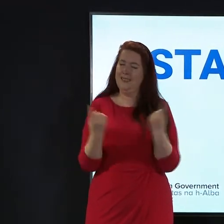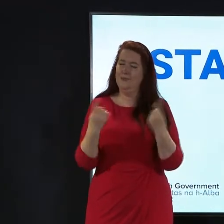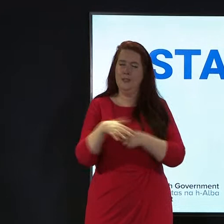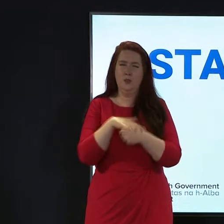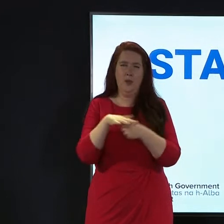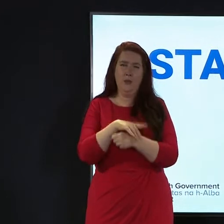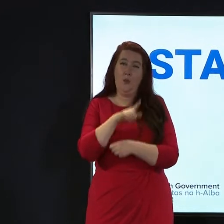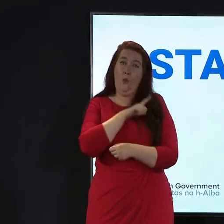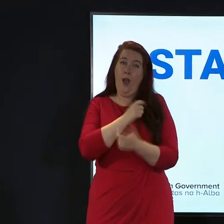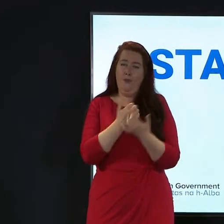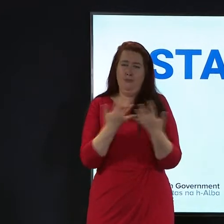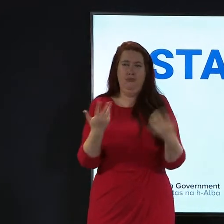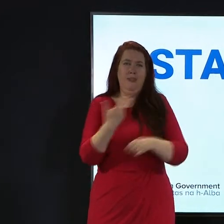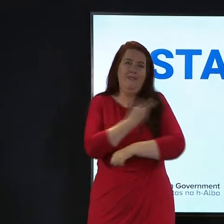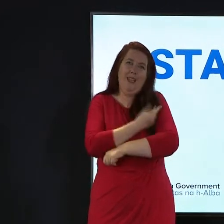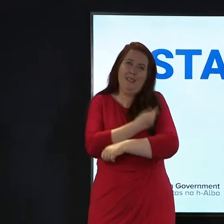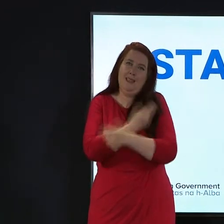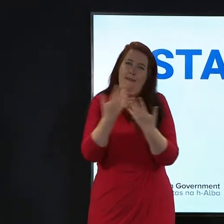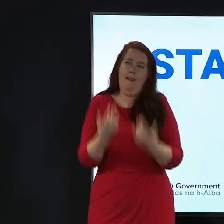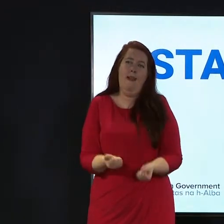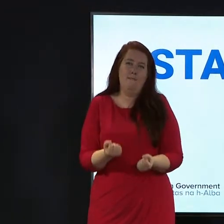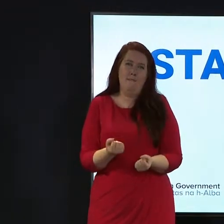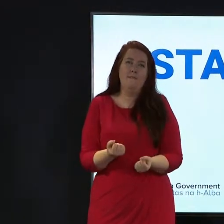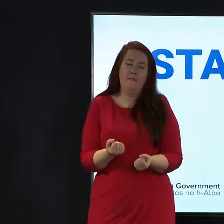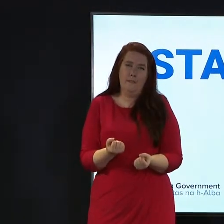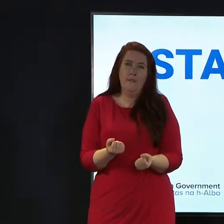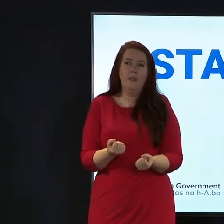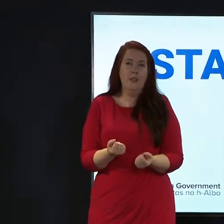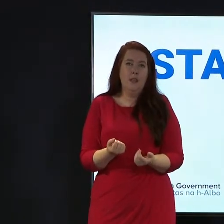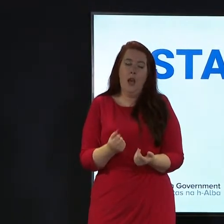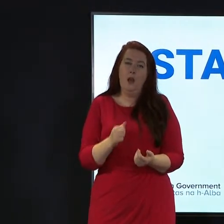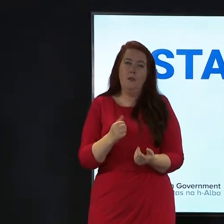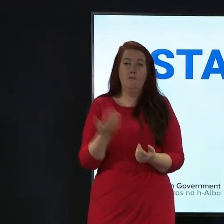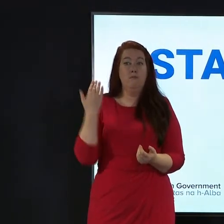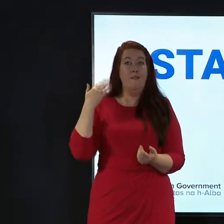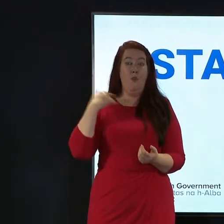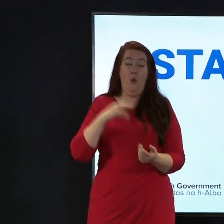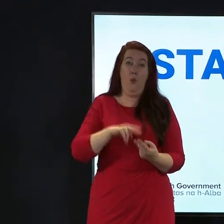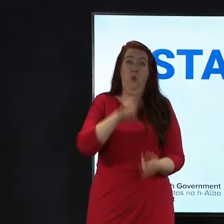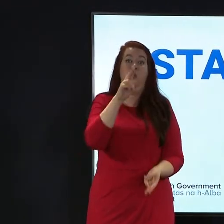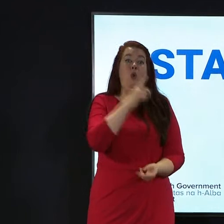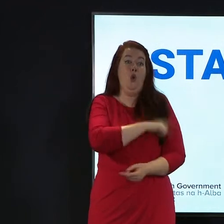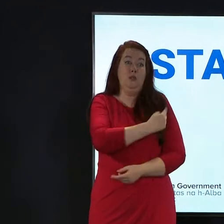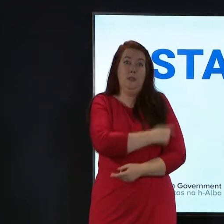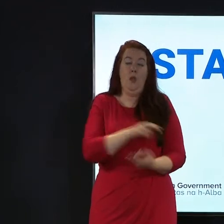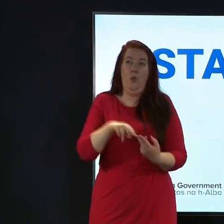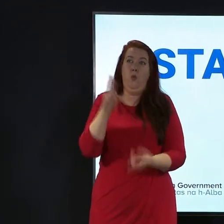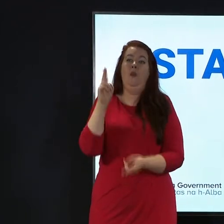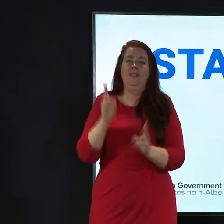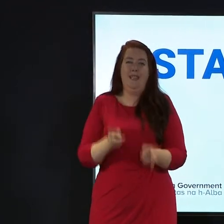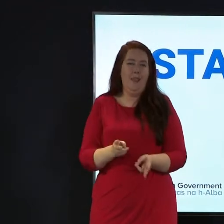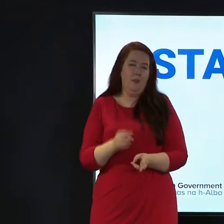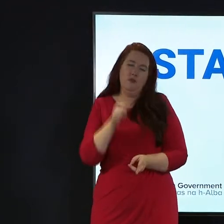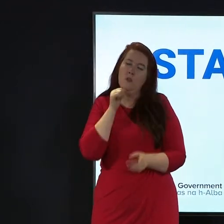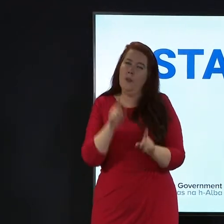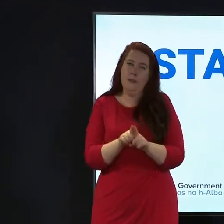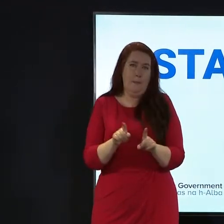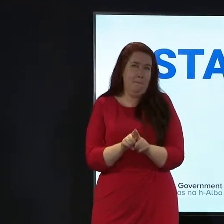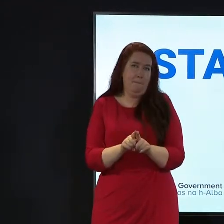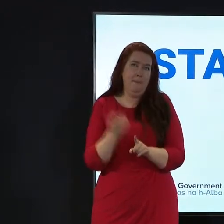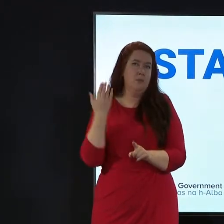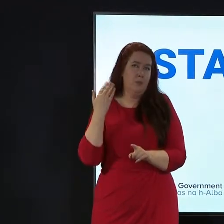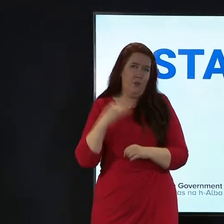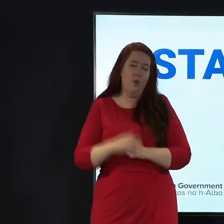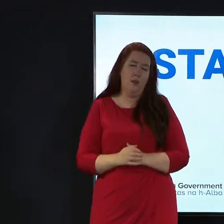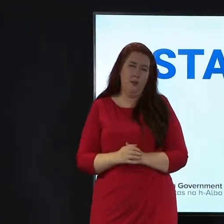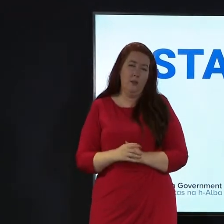we are not seeing the commensurate increases in hospitalisations and number of people dying. So that is positive,